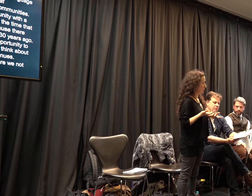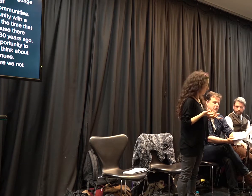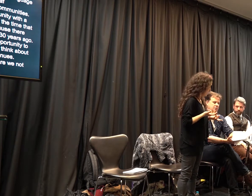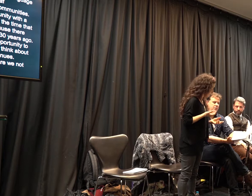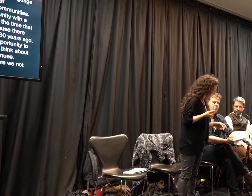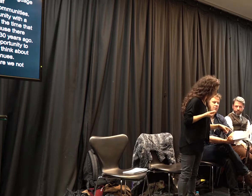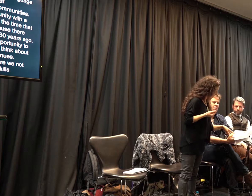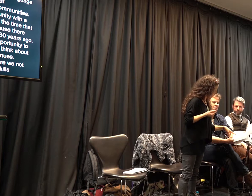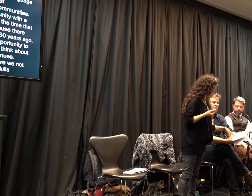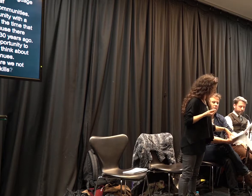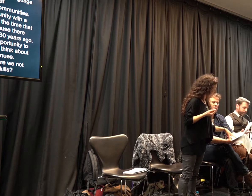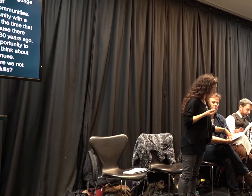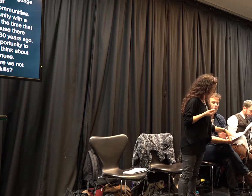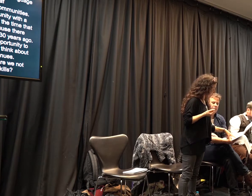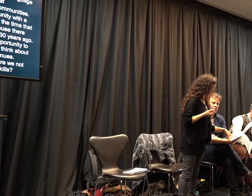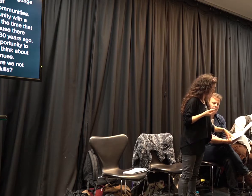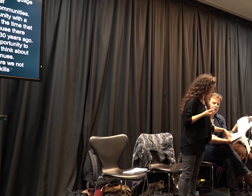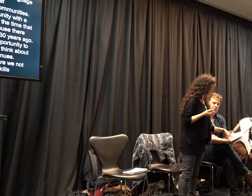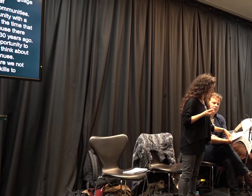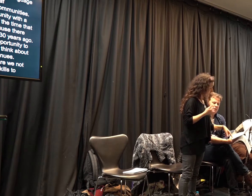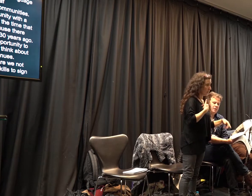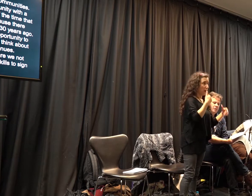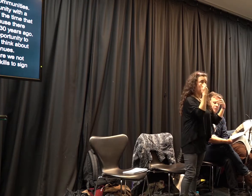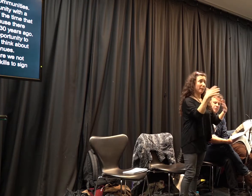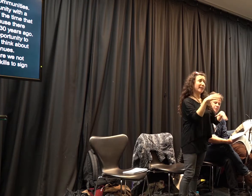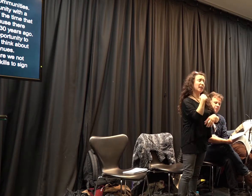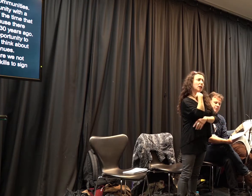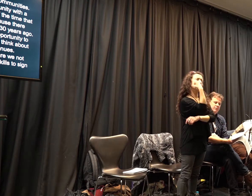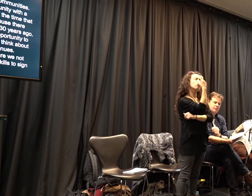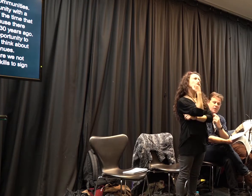skills to sign the shows?